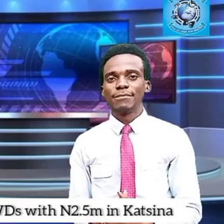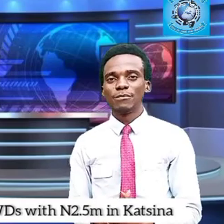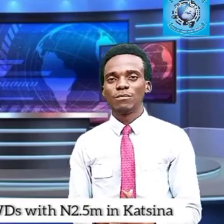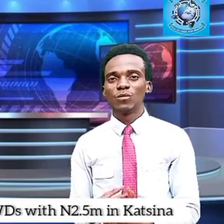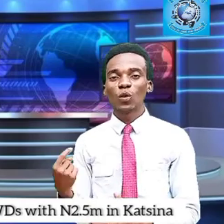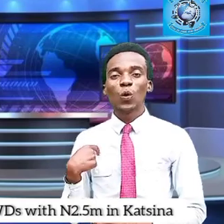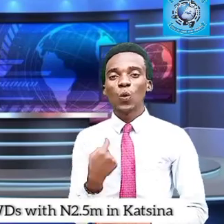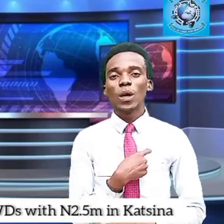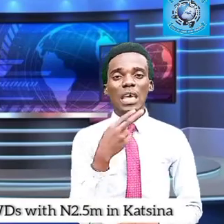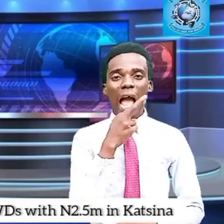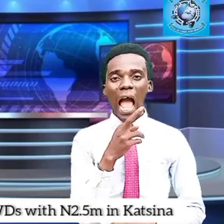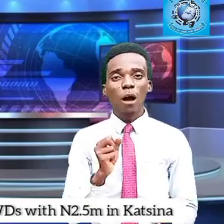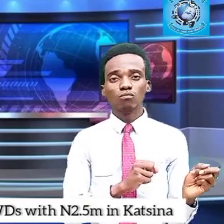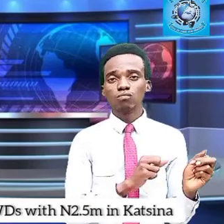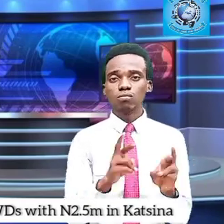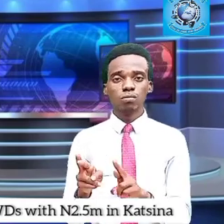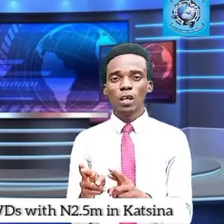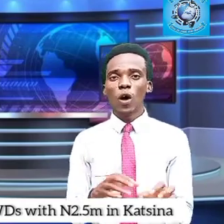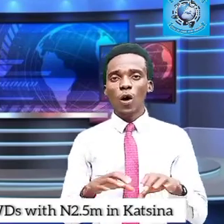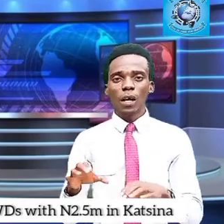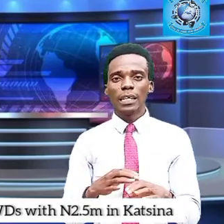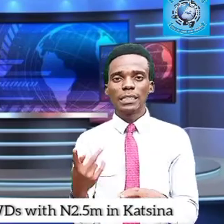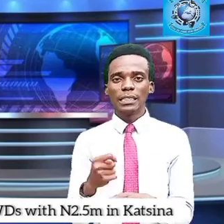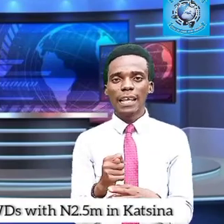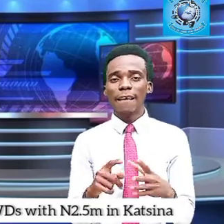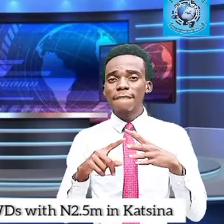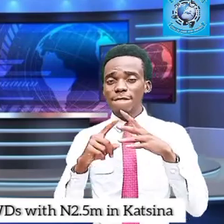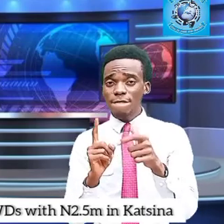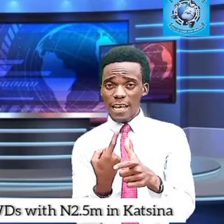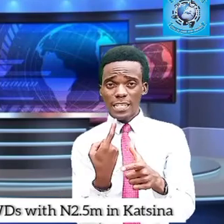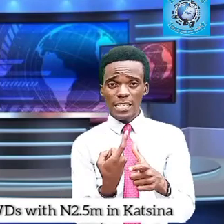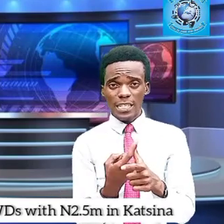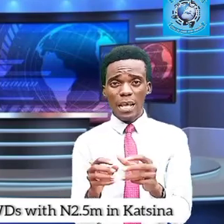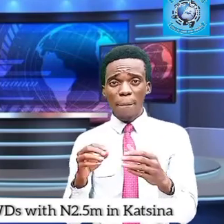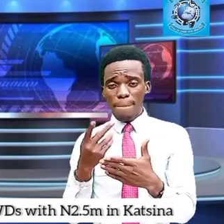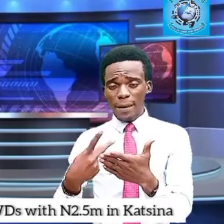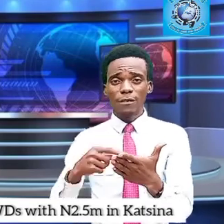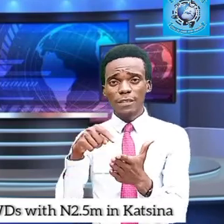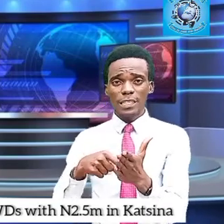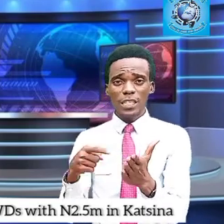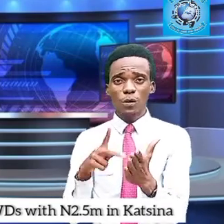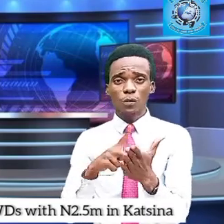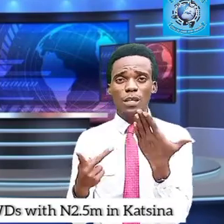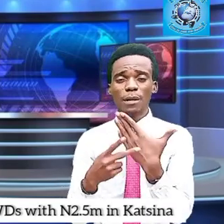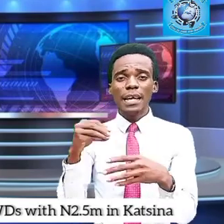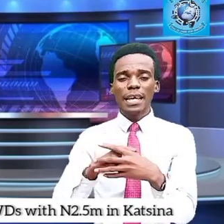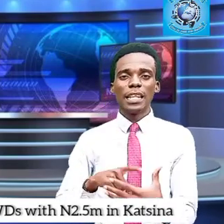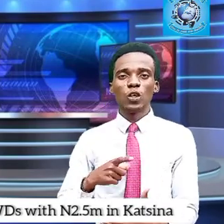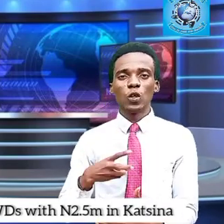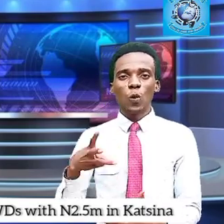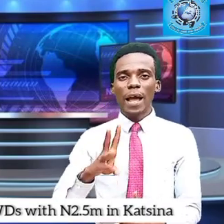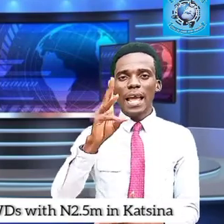We have already organized the maiden edition of this program in Lagos, while Katsina State is the second